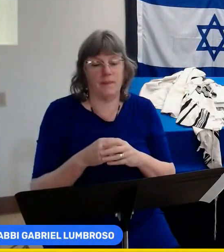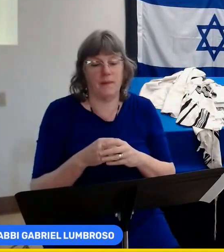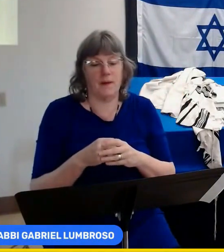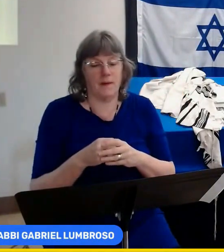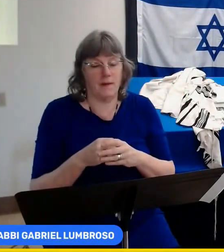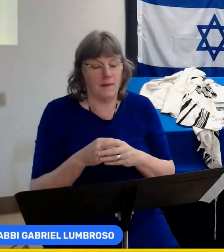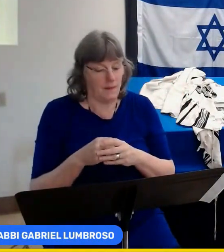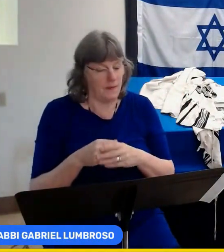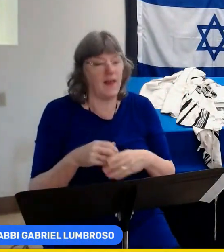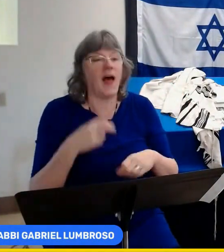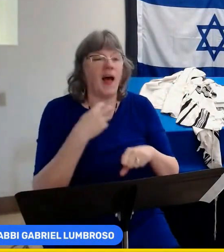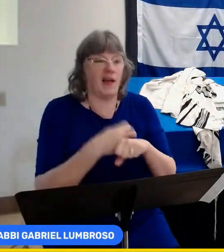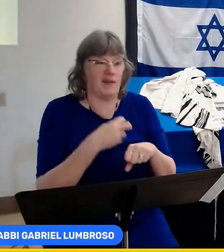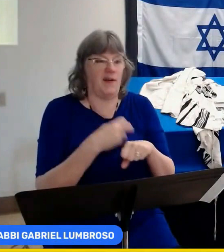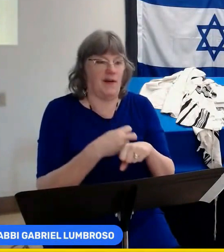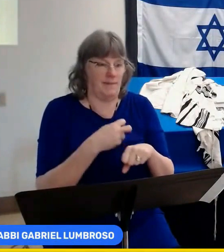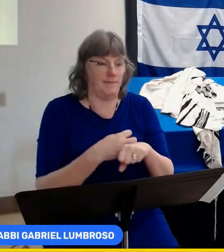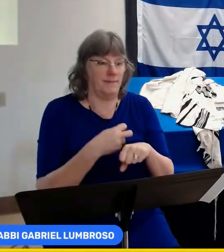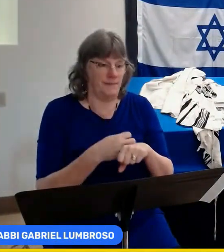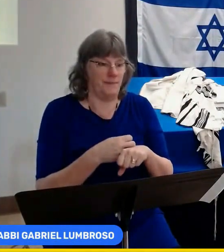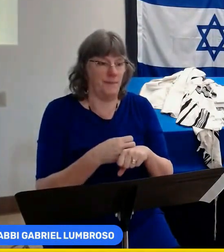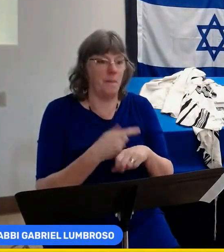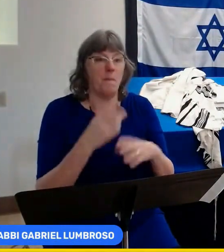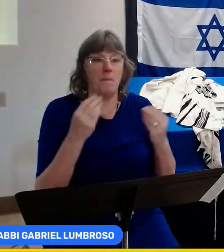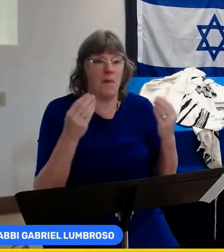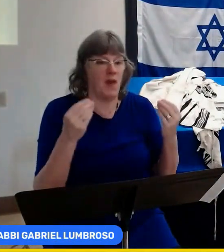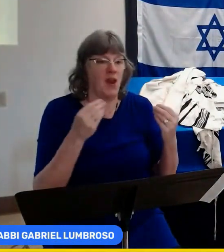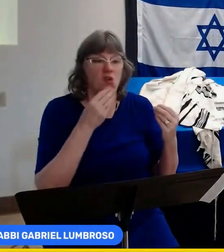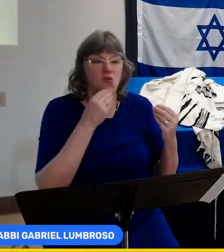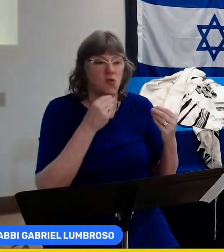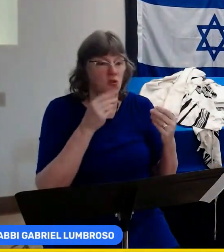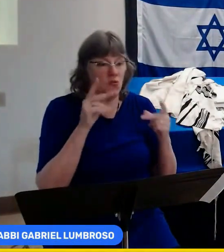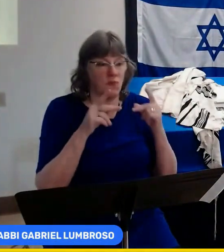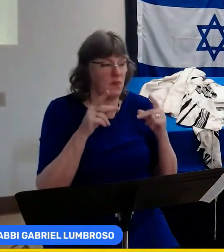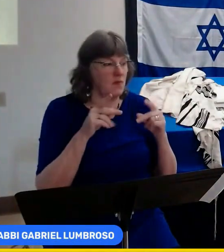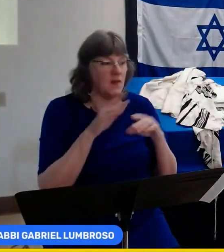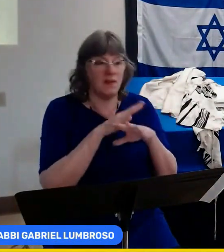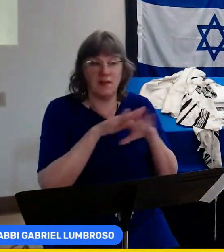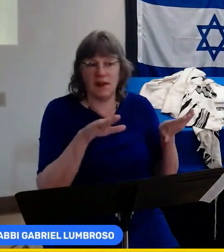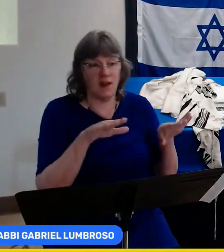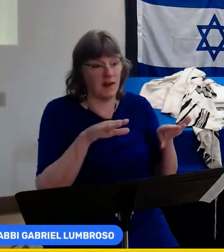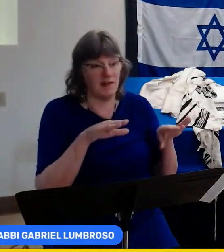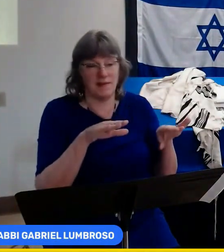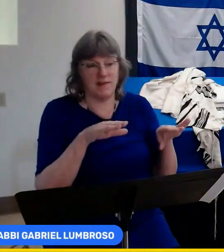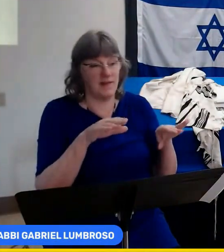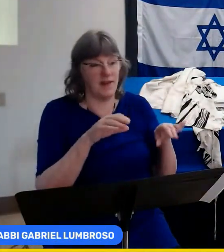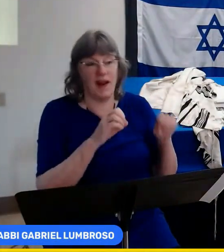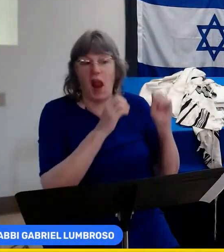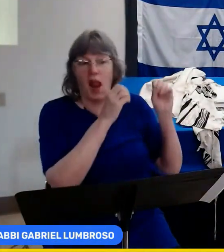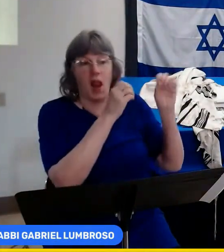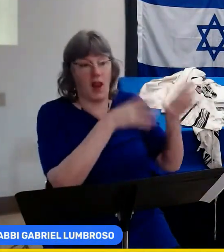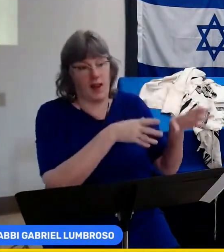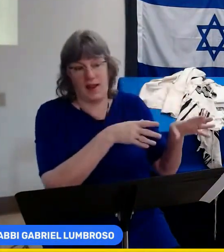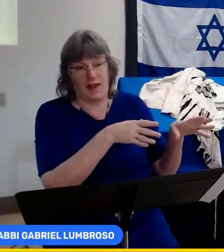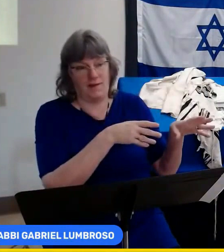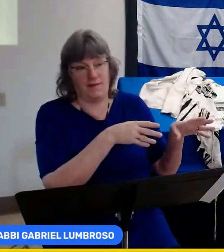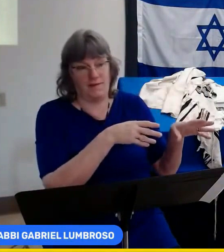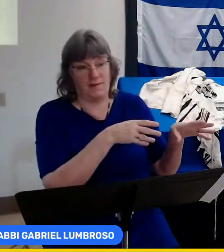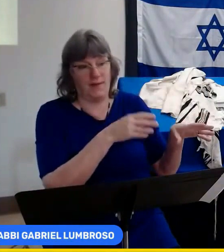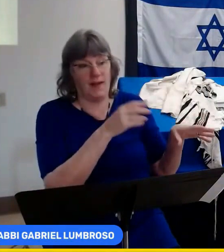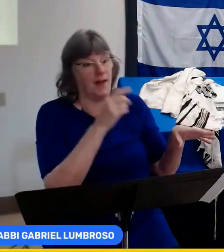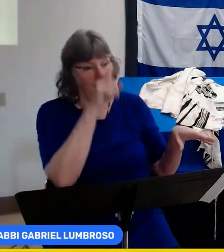Now that's difficult. Many Jews did not leave Egypt. They say only a remnant